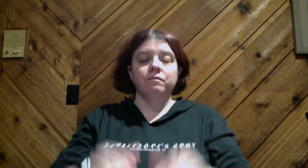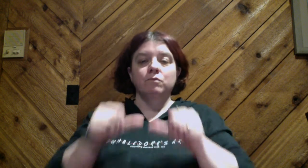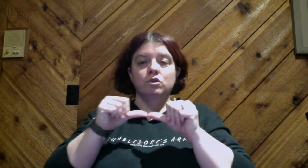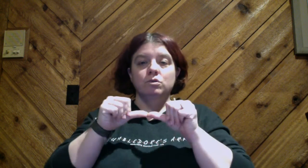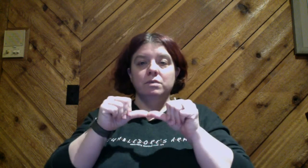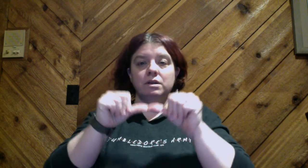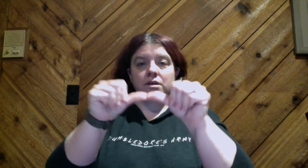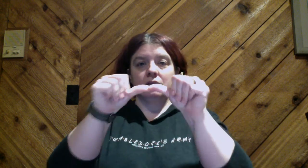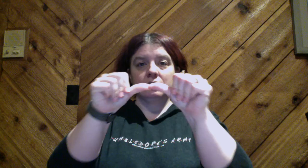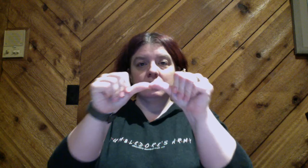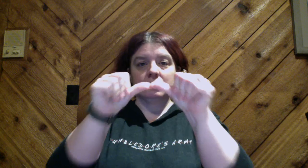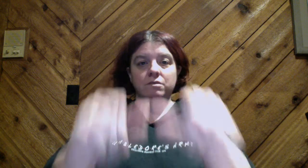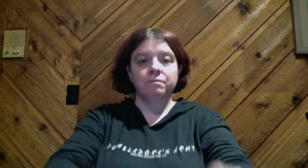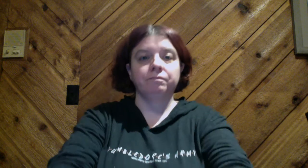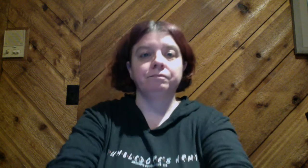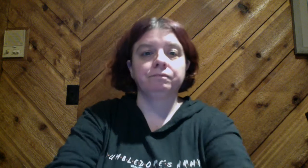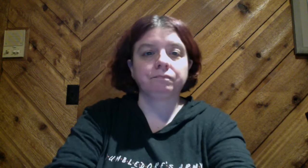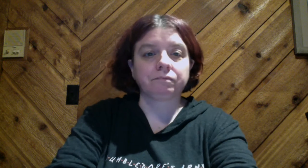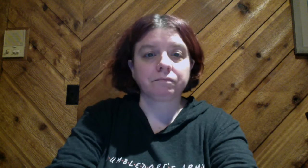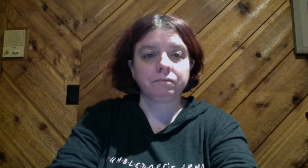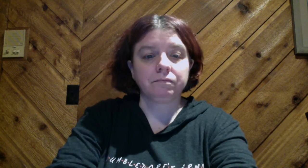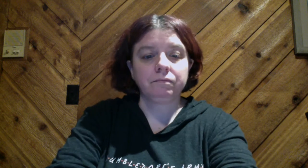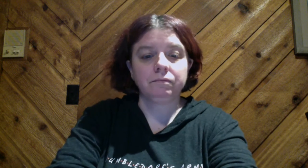which would be still. Mama,